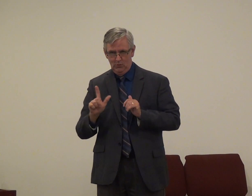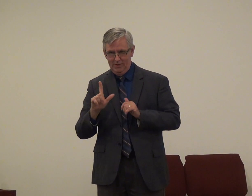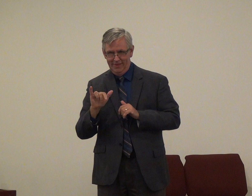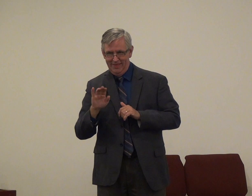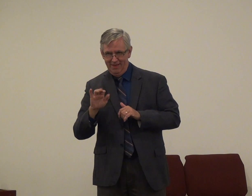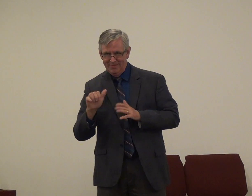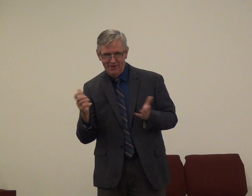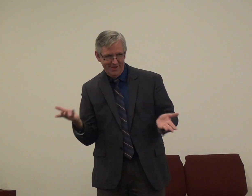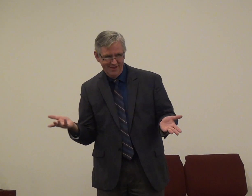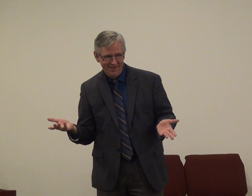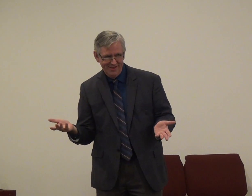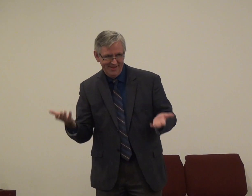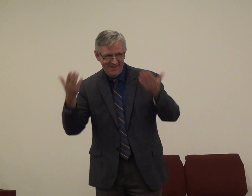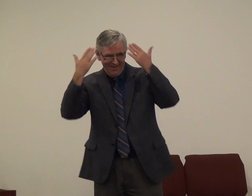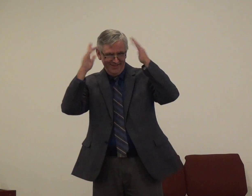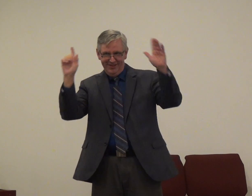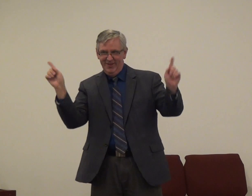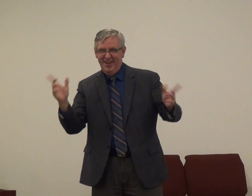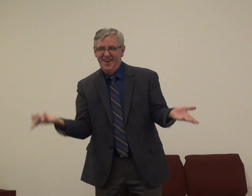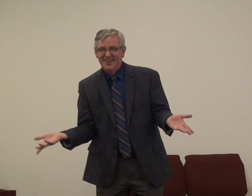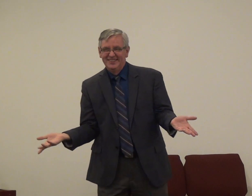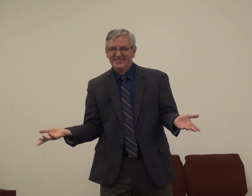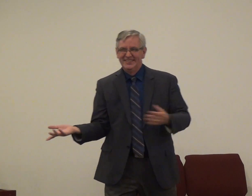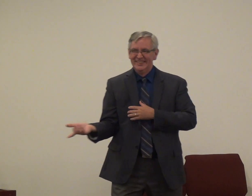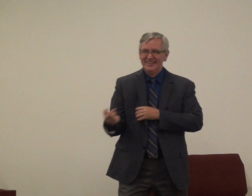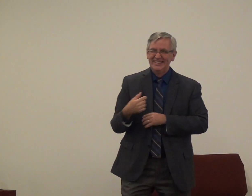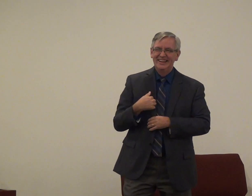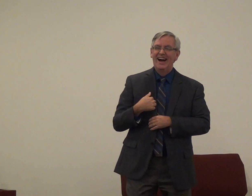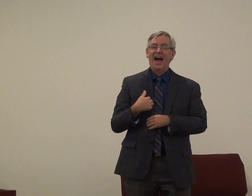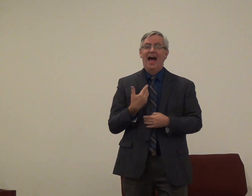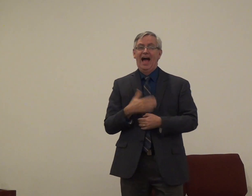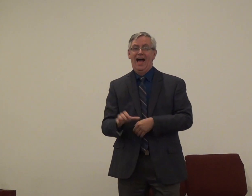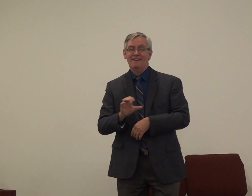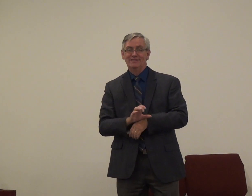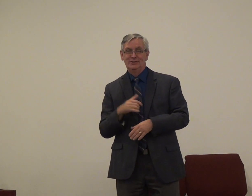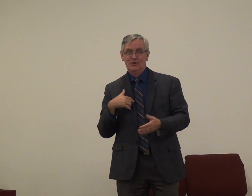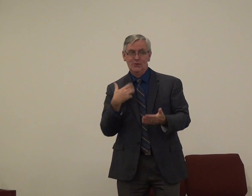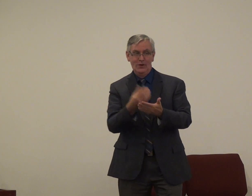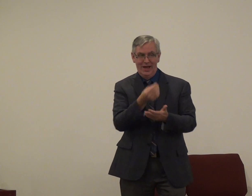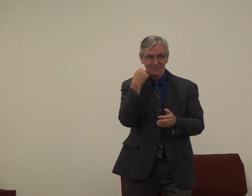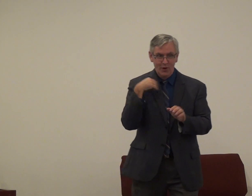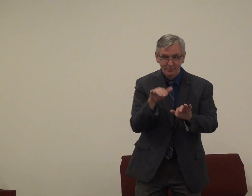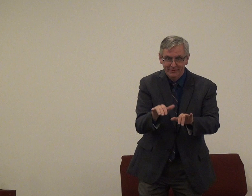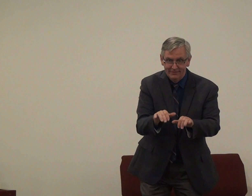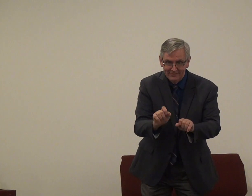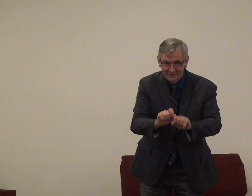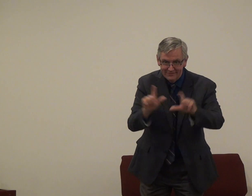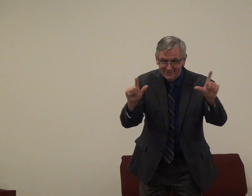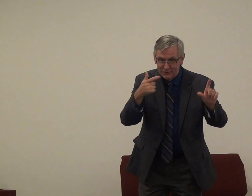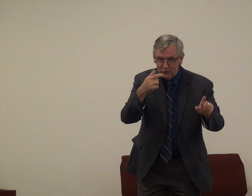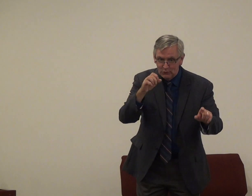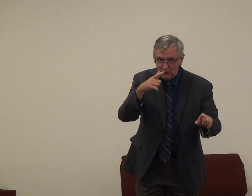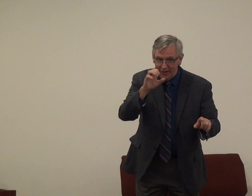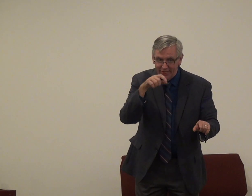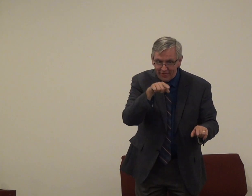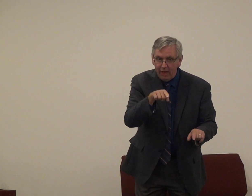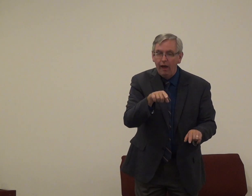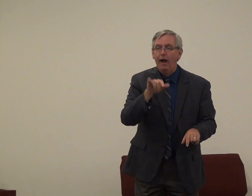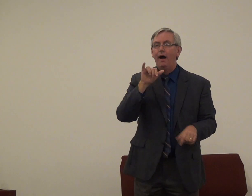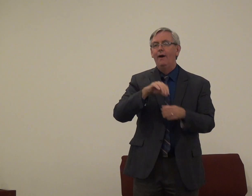I didn't even really know where Liberia was. I didn't know. So after church, when I got home, I Googled it.